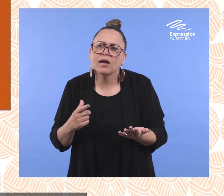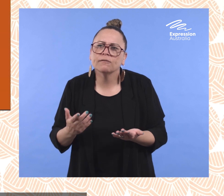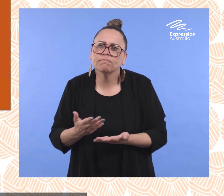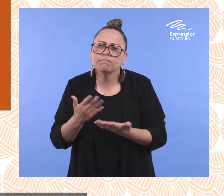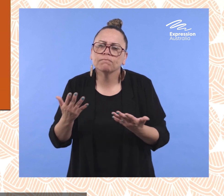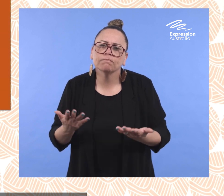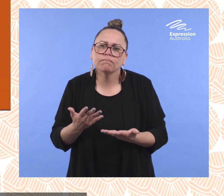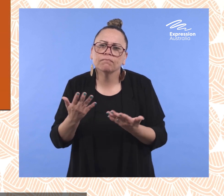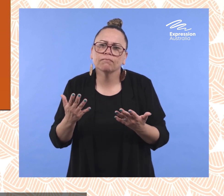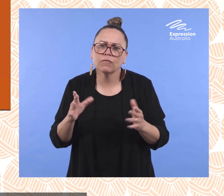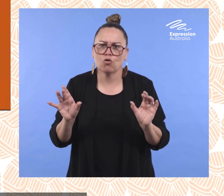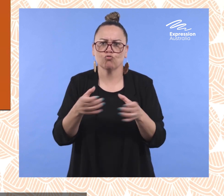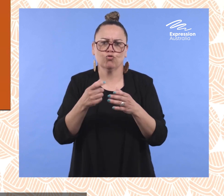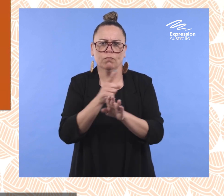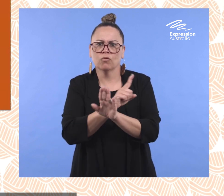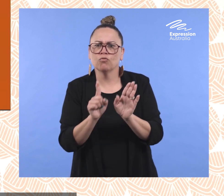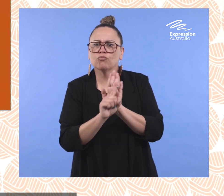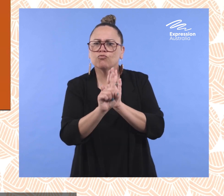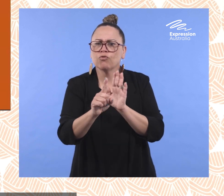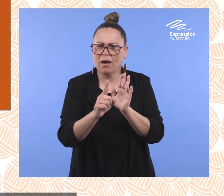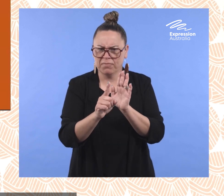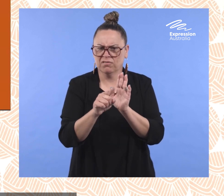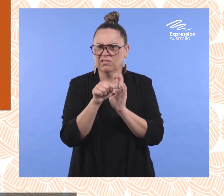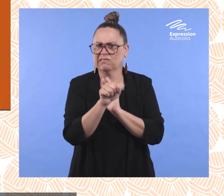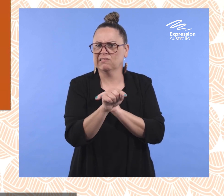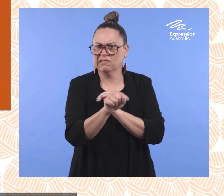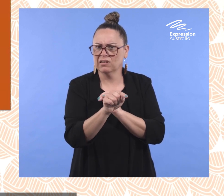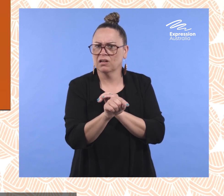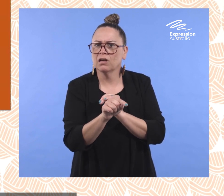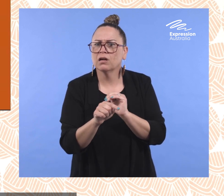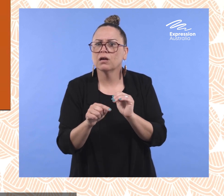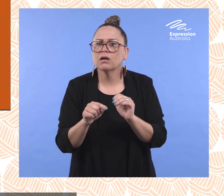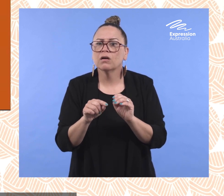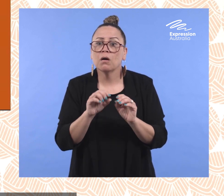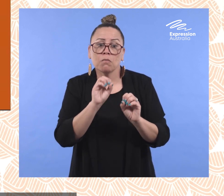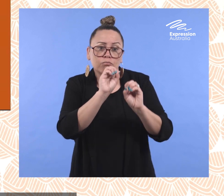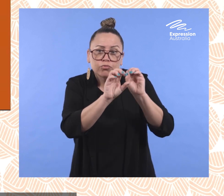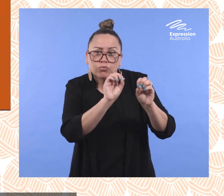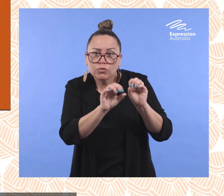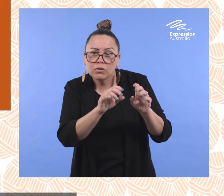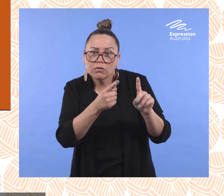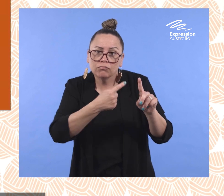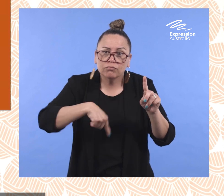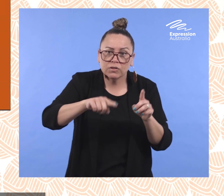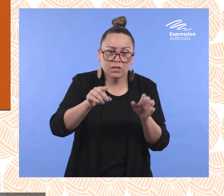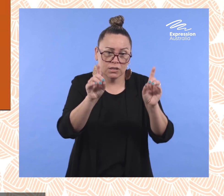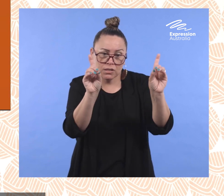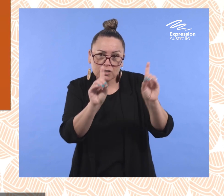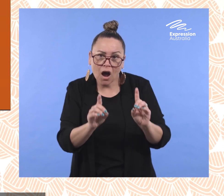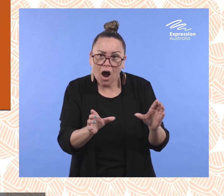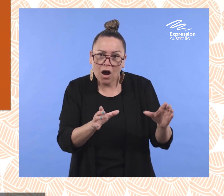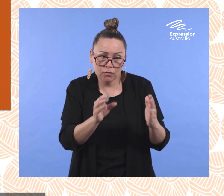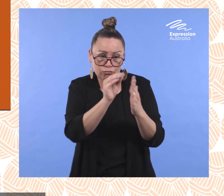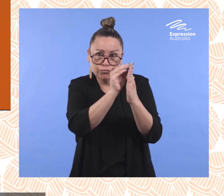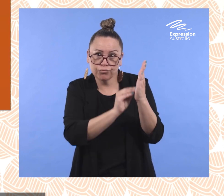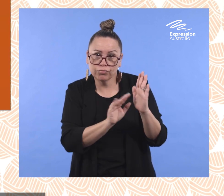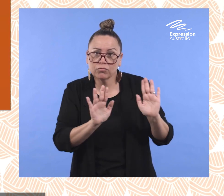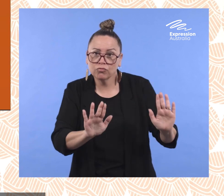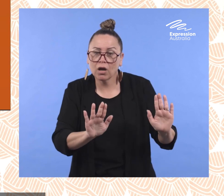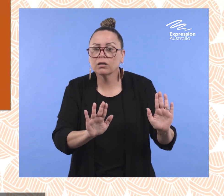why we say it is representative. So there's some of the inputs into that co-design report.